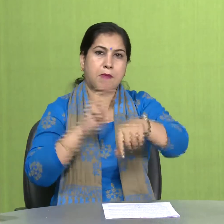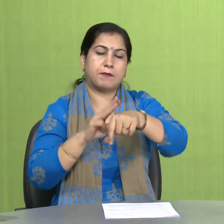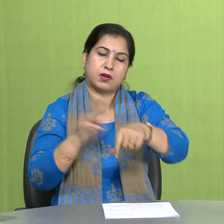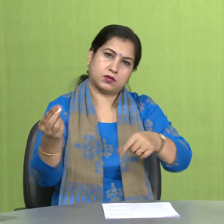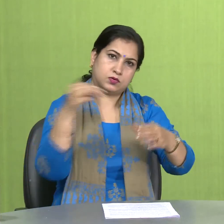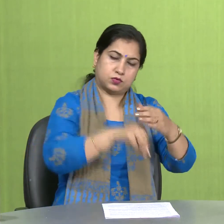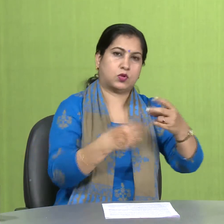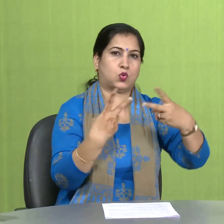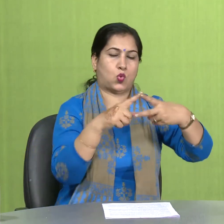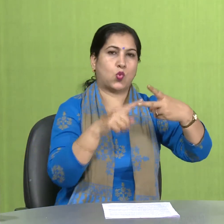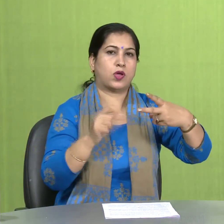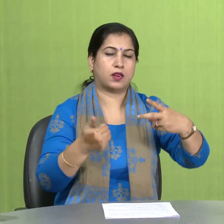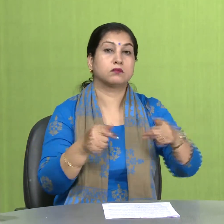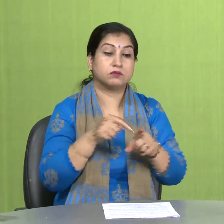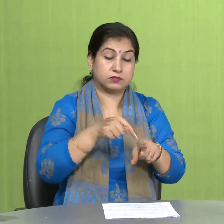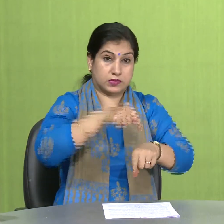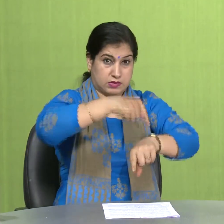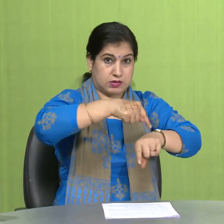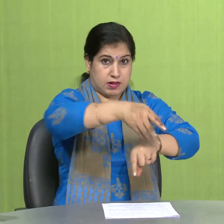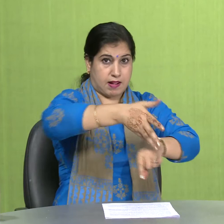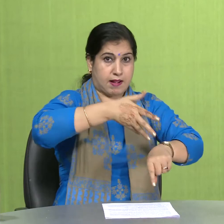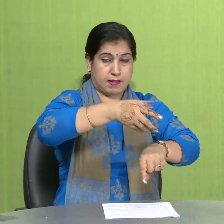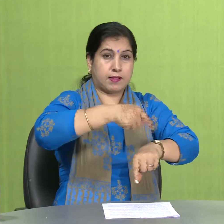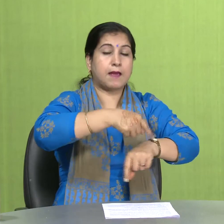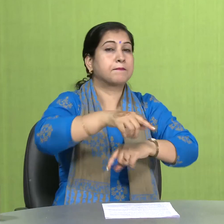The term of the Lok Sabha is for 5 years.